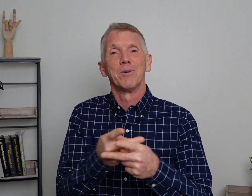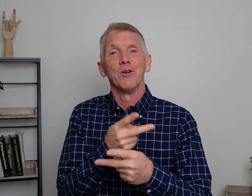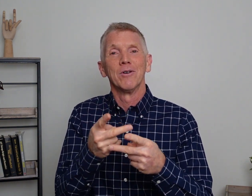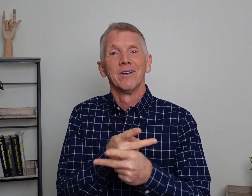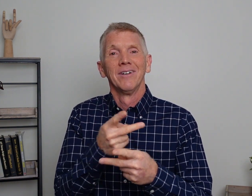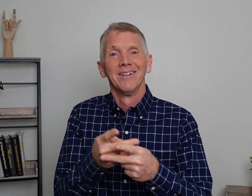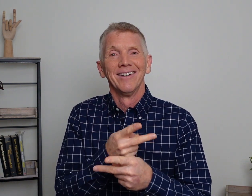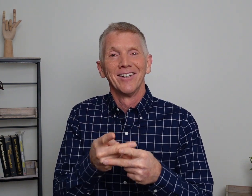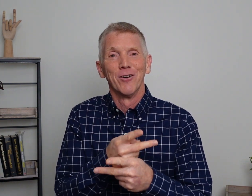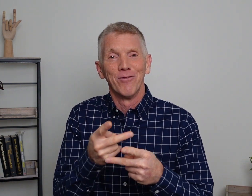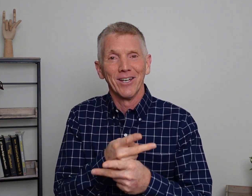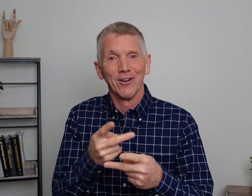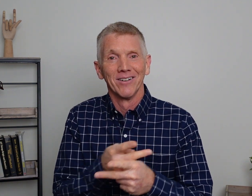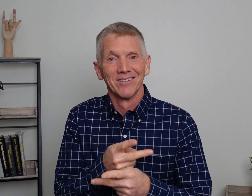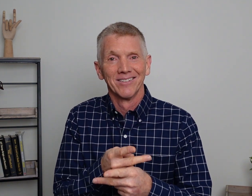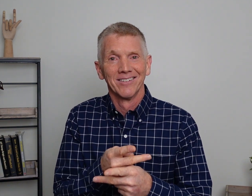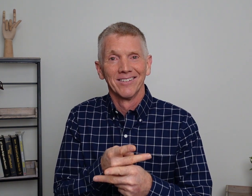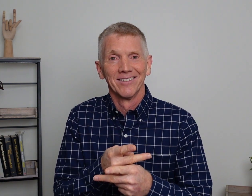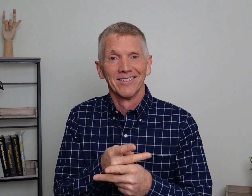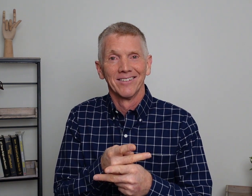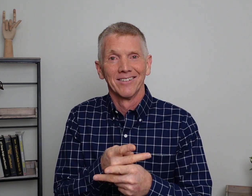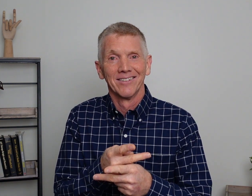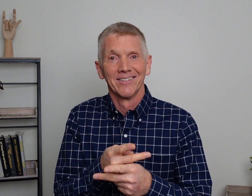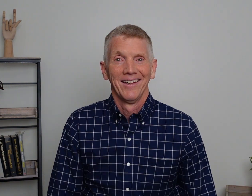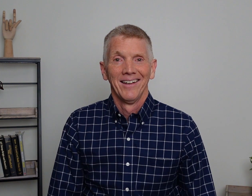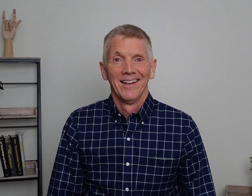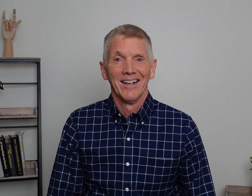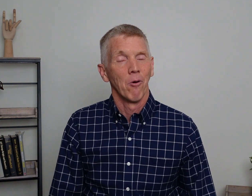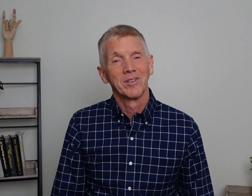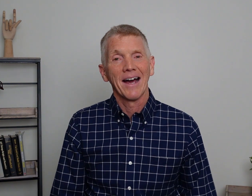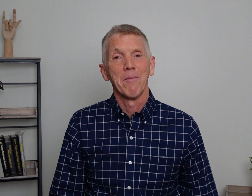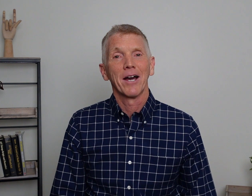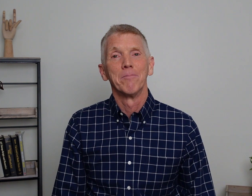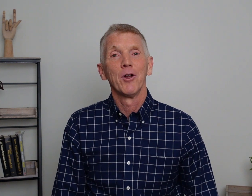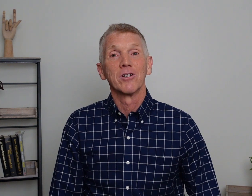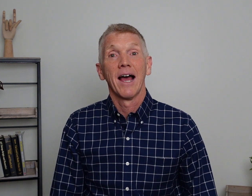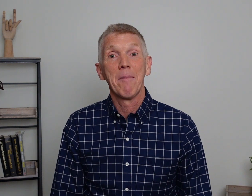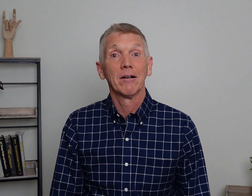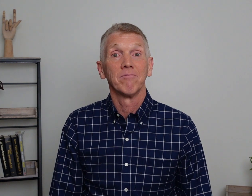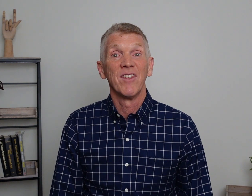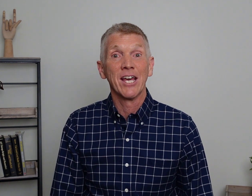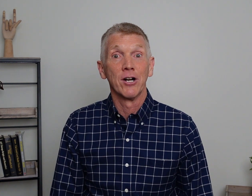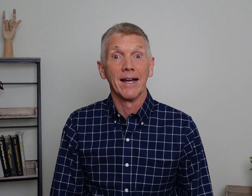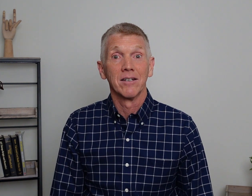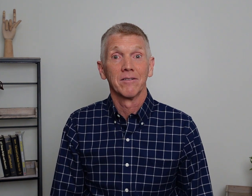compute, to figure. Now when we're talking about computers, how about the internet?